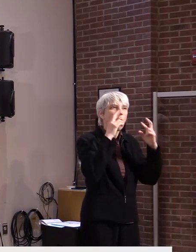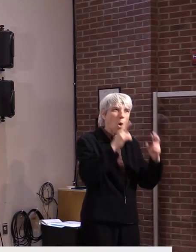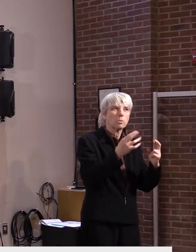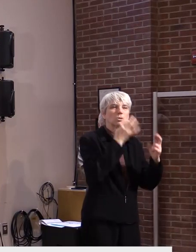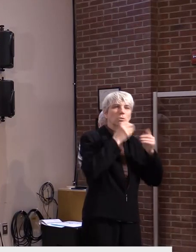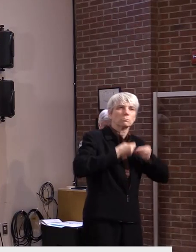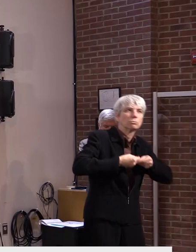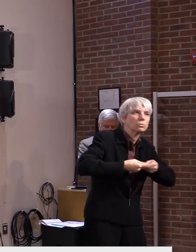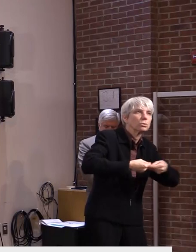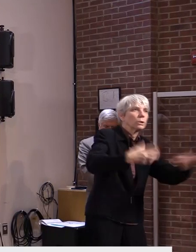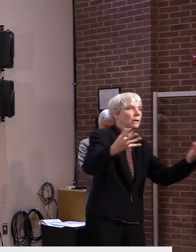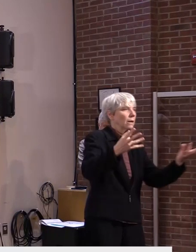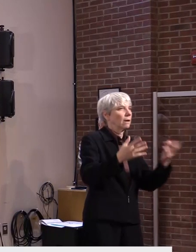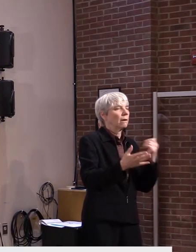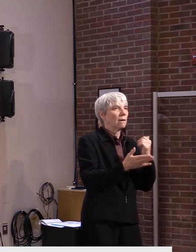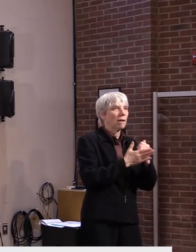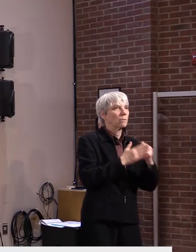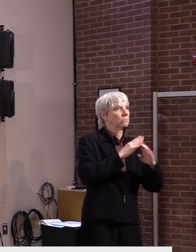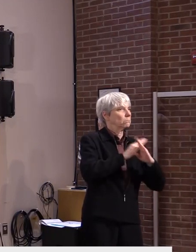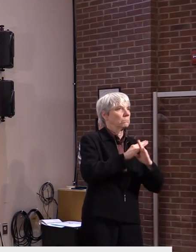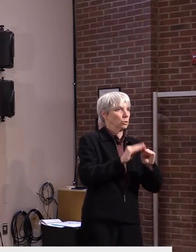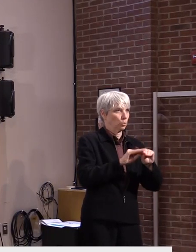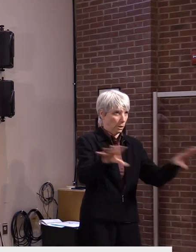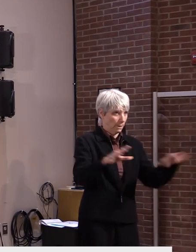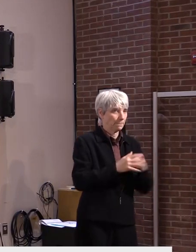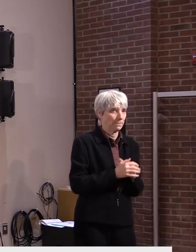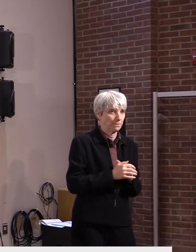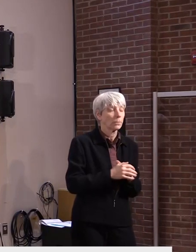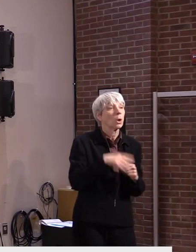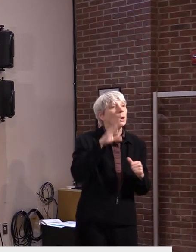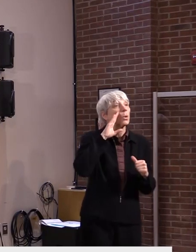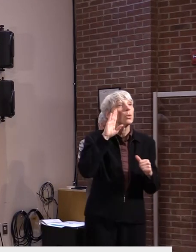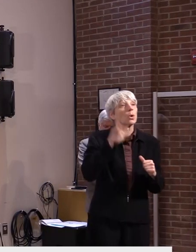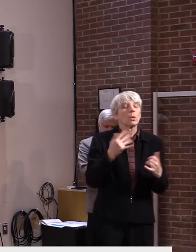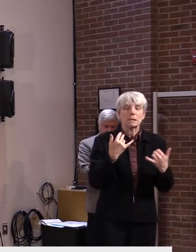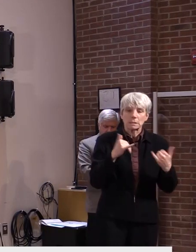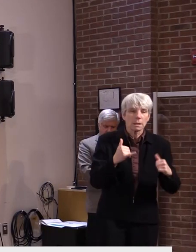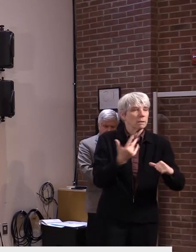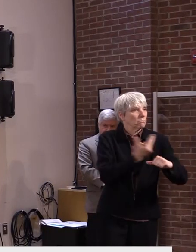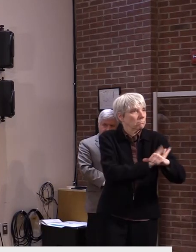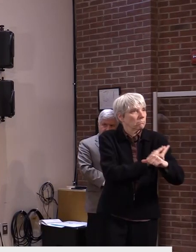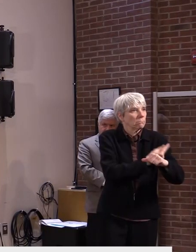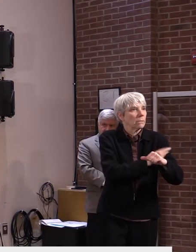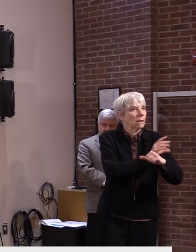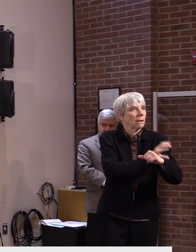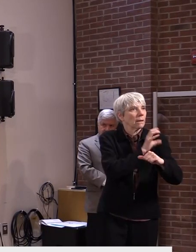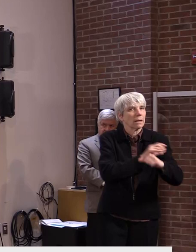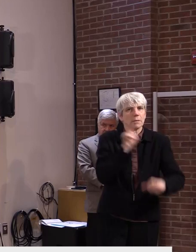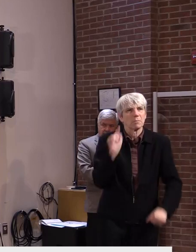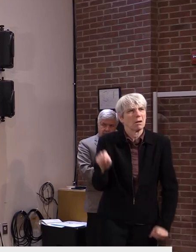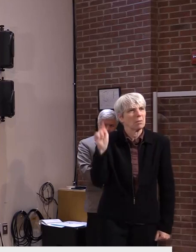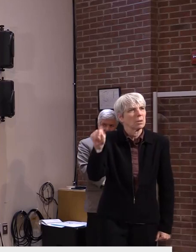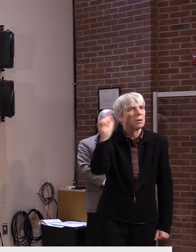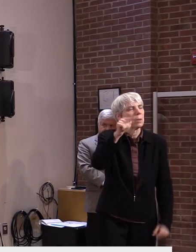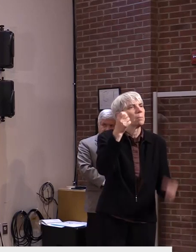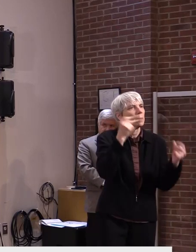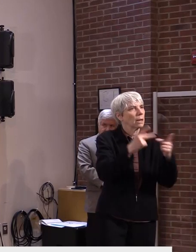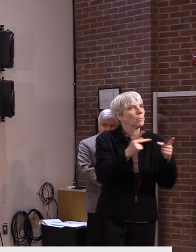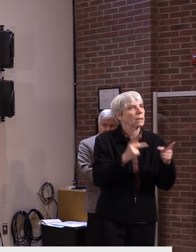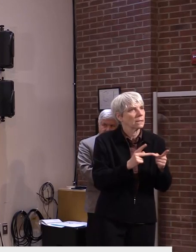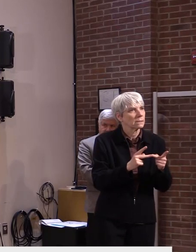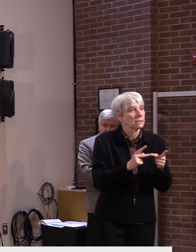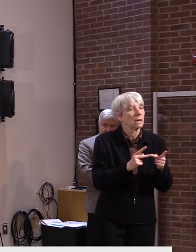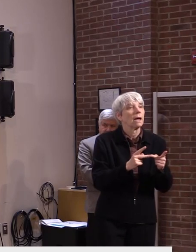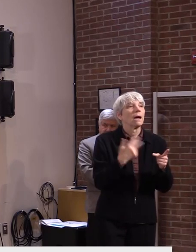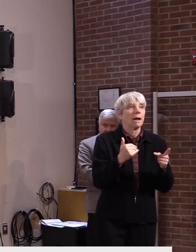As you know, we still hold vaccination clinics around the state. With so many people already vaccinated, numbers go up